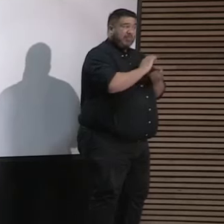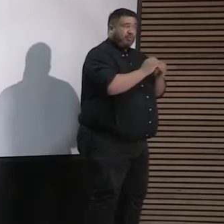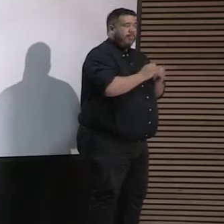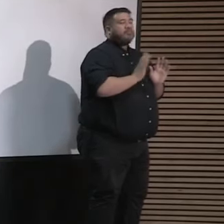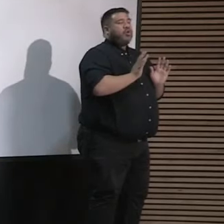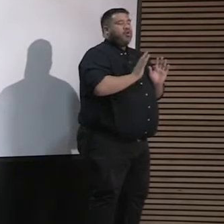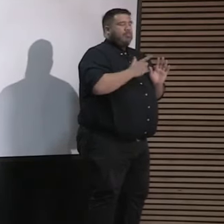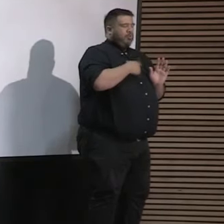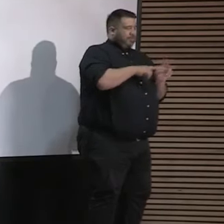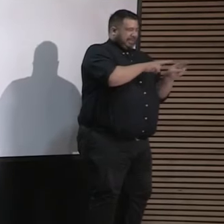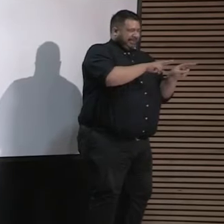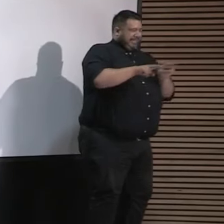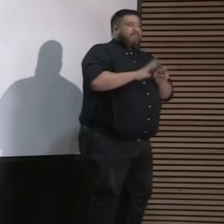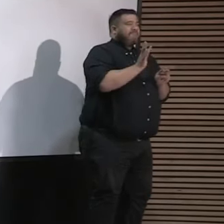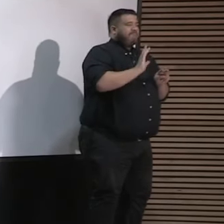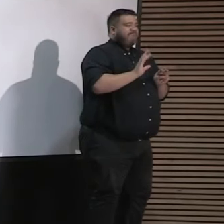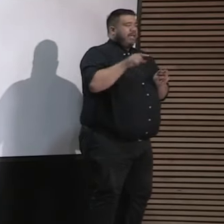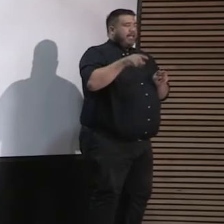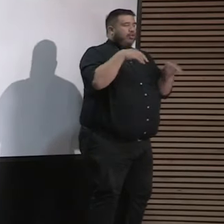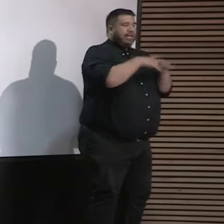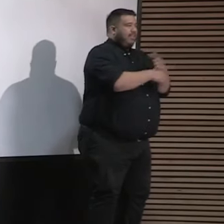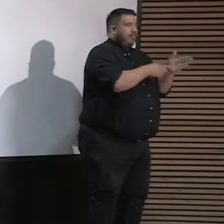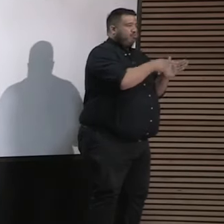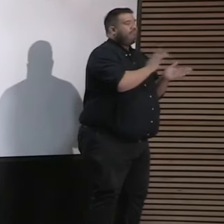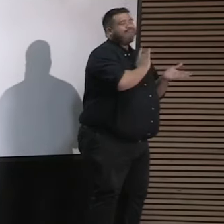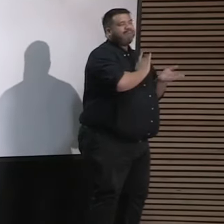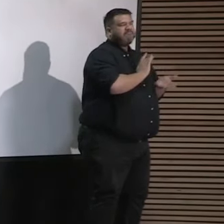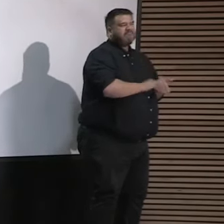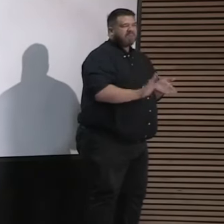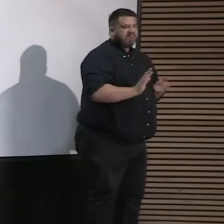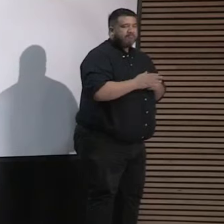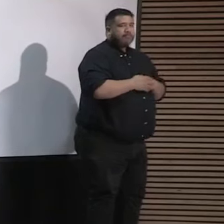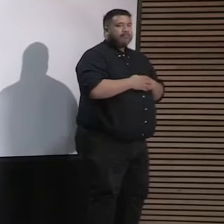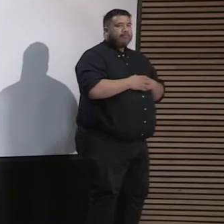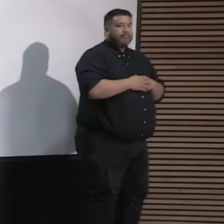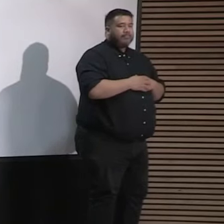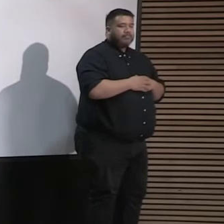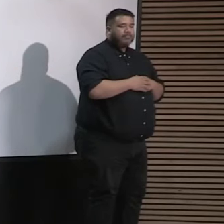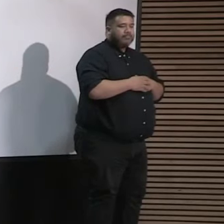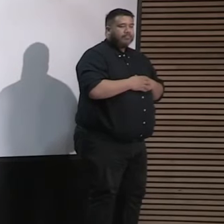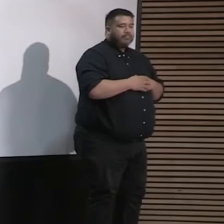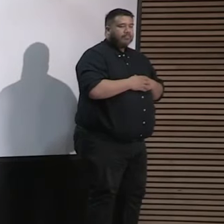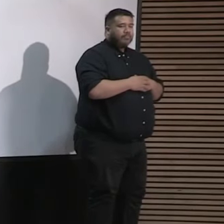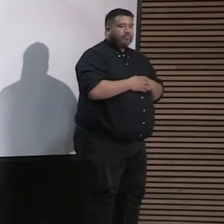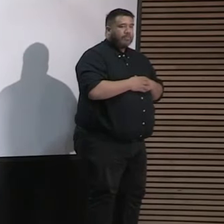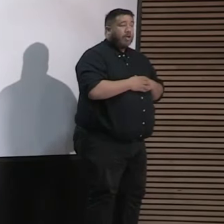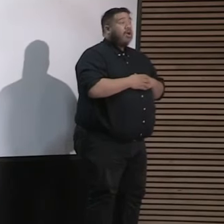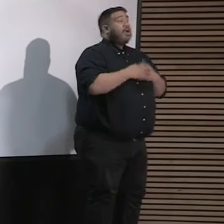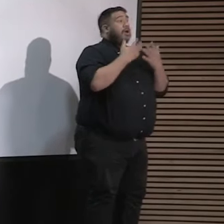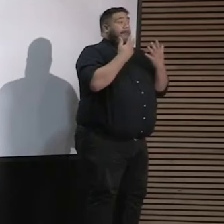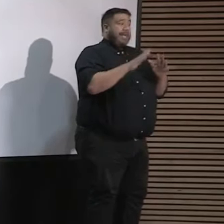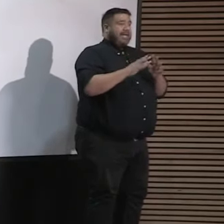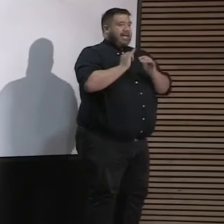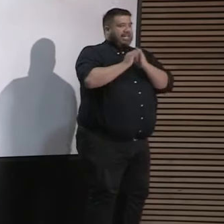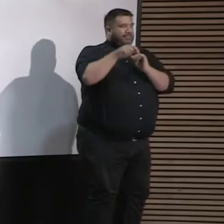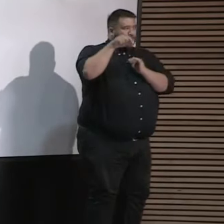through those processes. We have also obviously there's been interviews, as Air